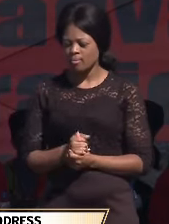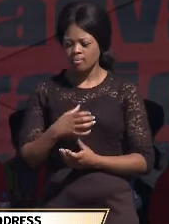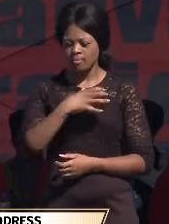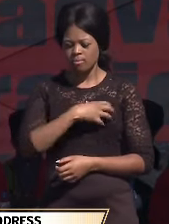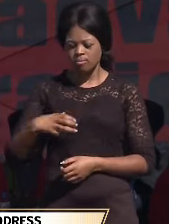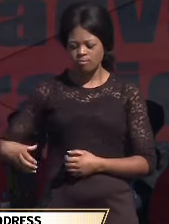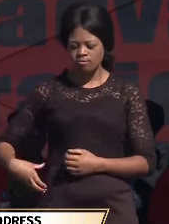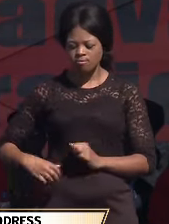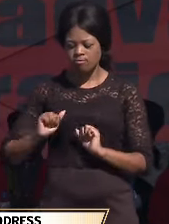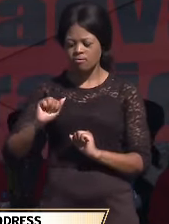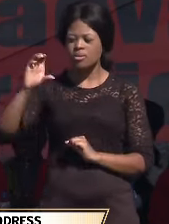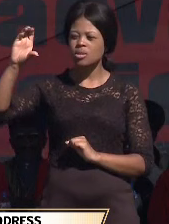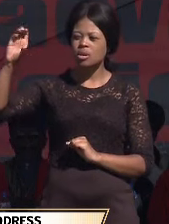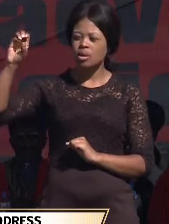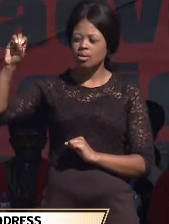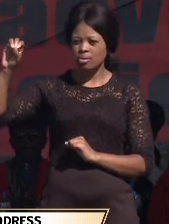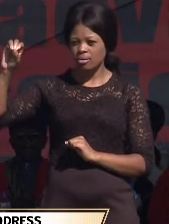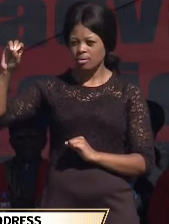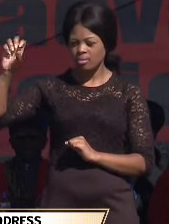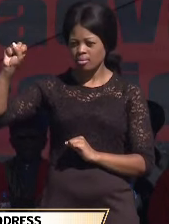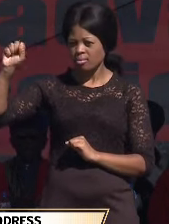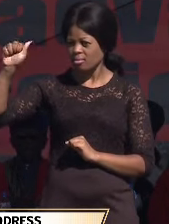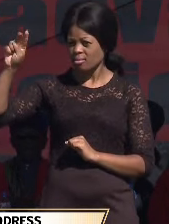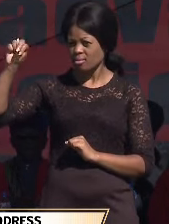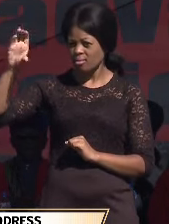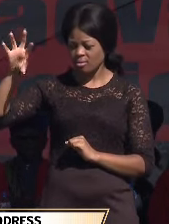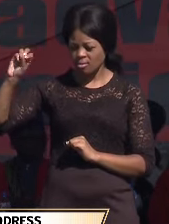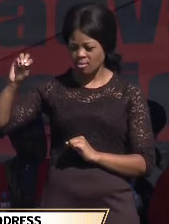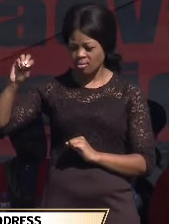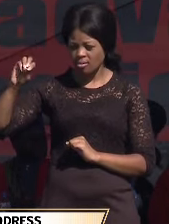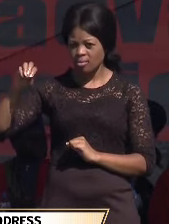president weSANCO ucomrade uMdakane